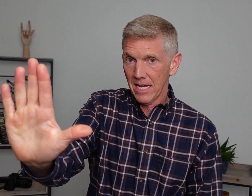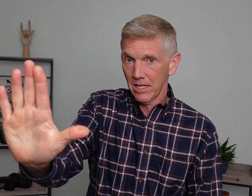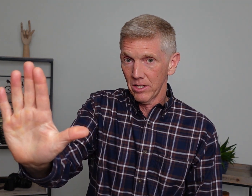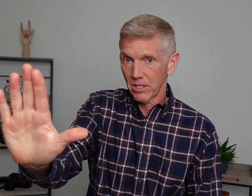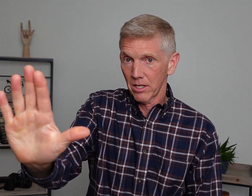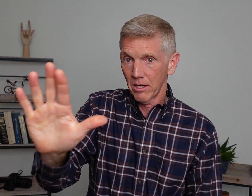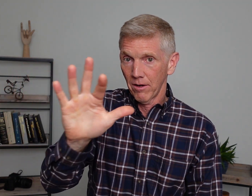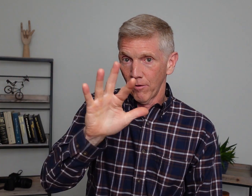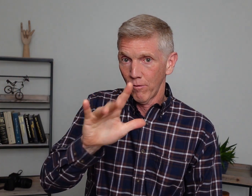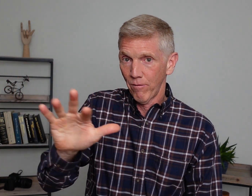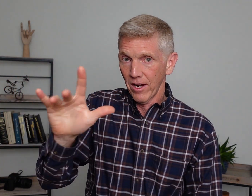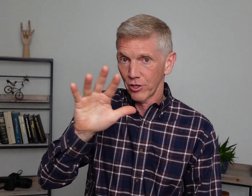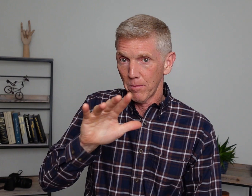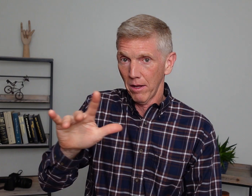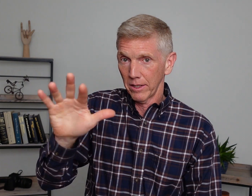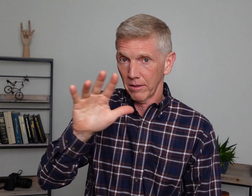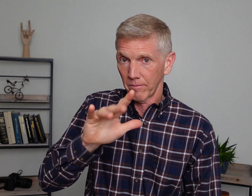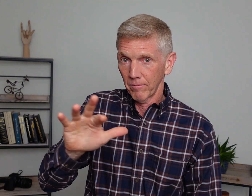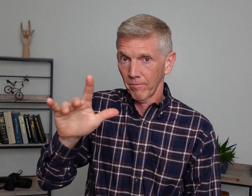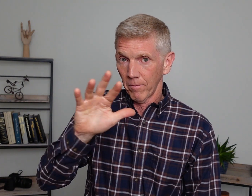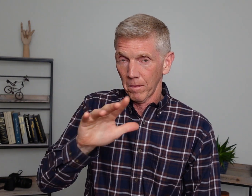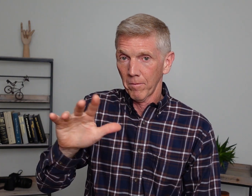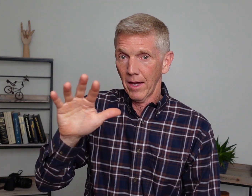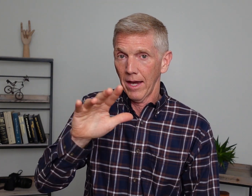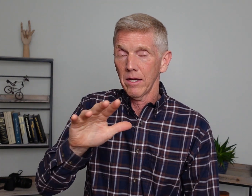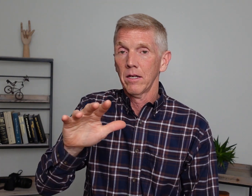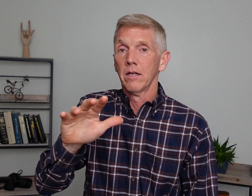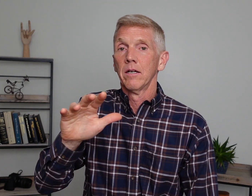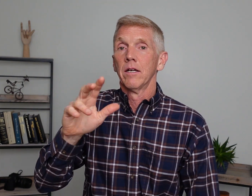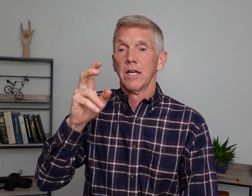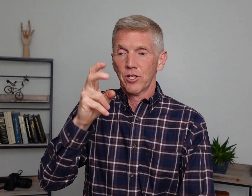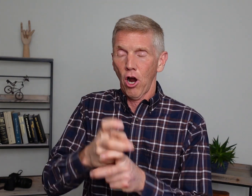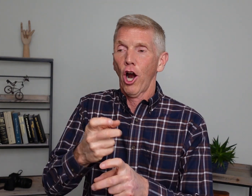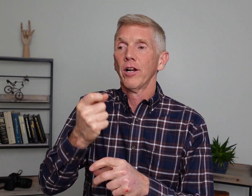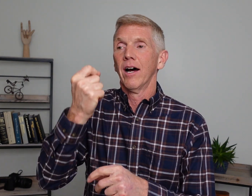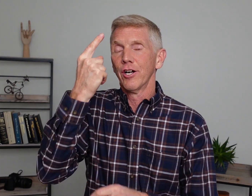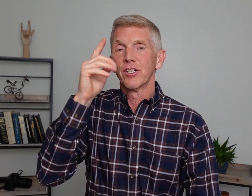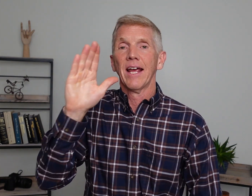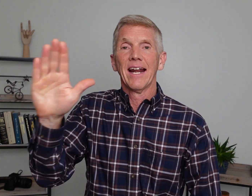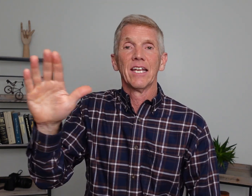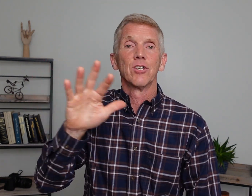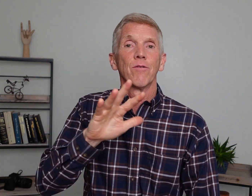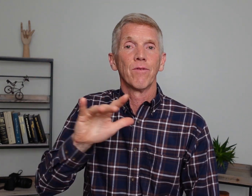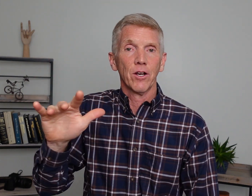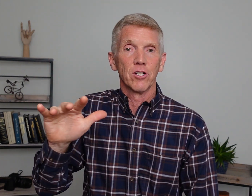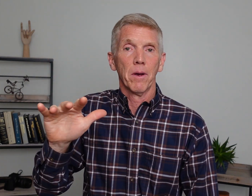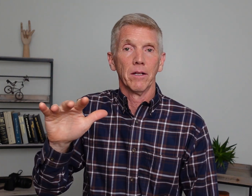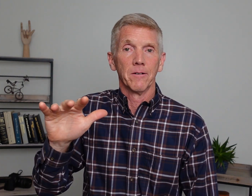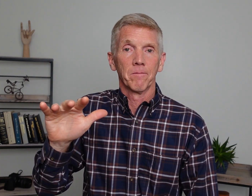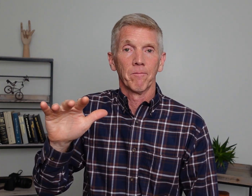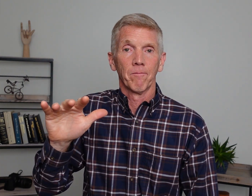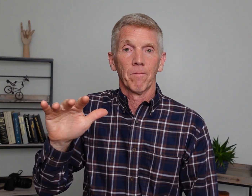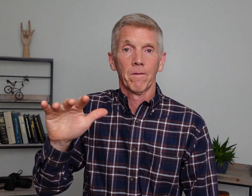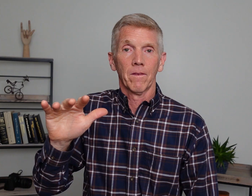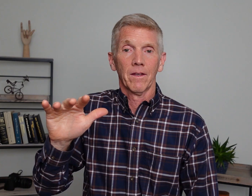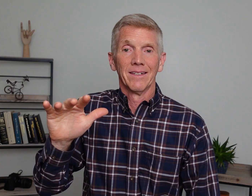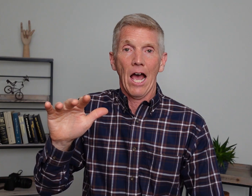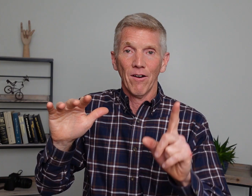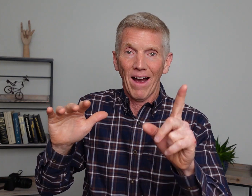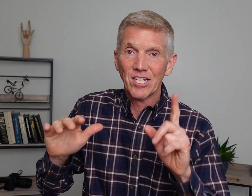his fingerspelling. Okay. It's hard to understand his fingerspelling. Now, if I